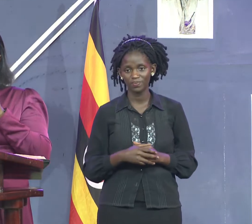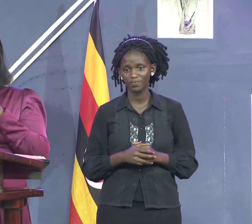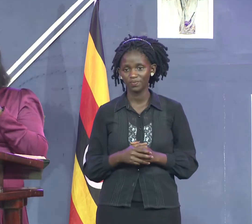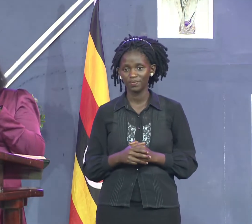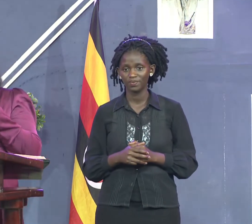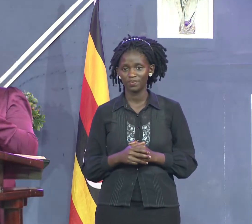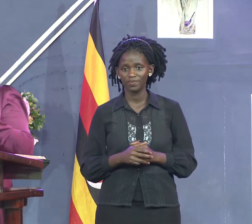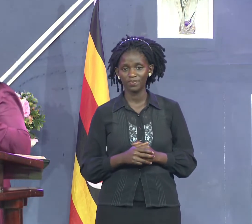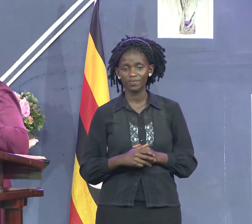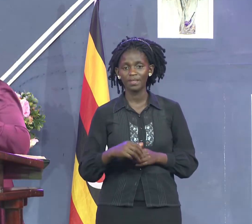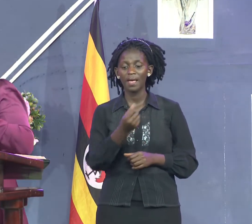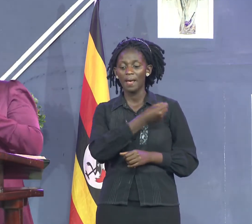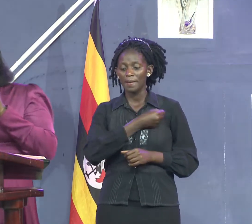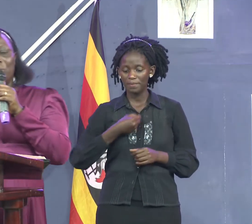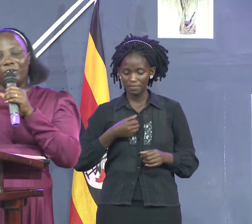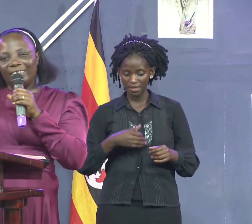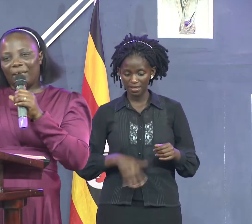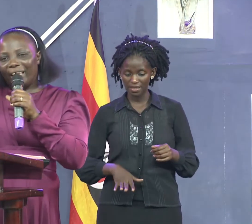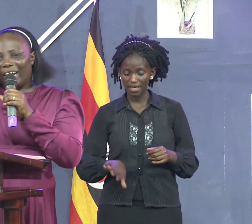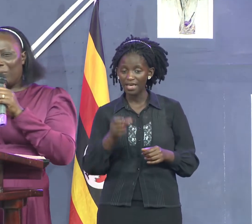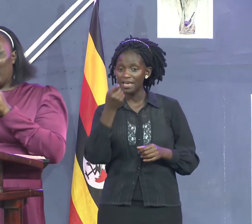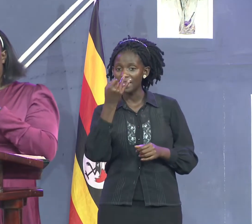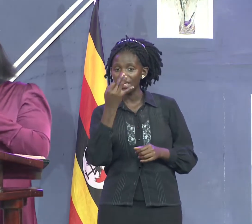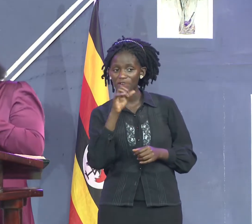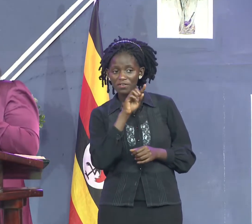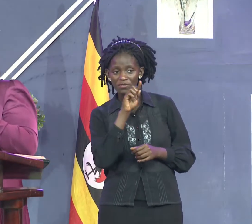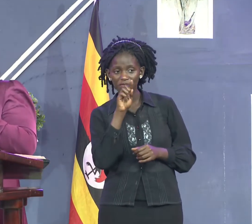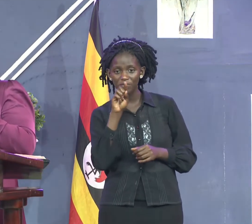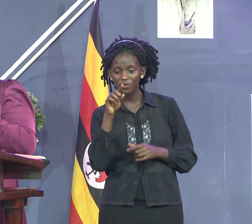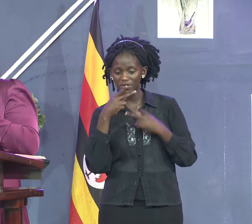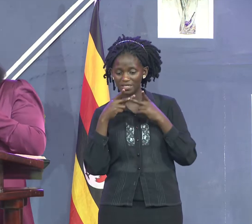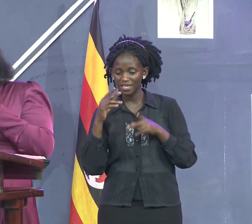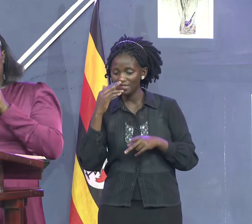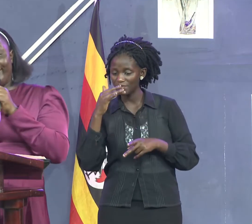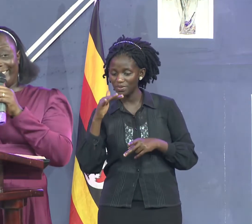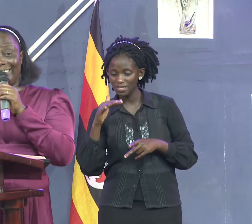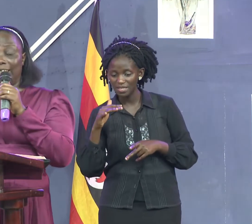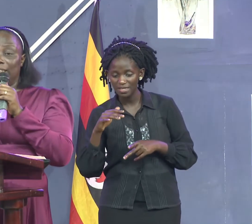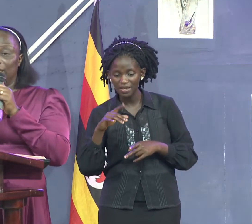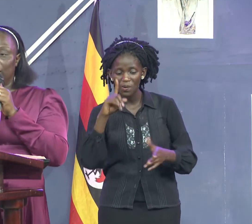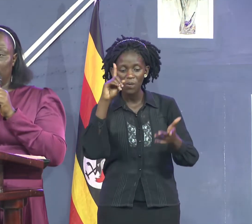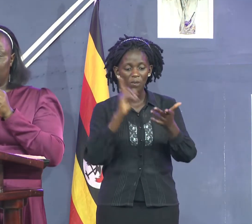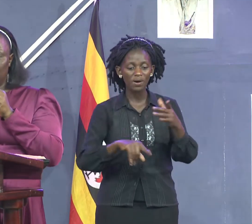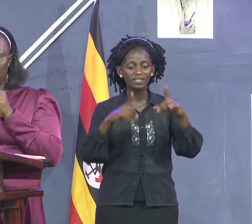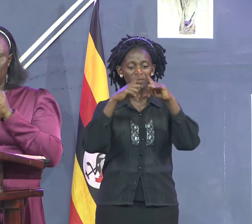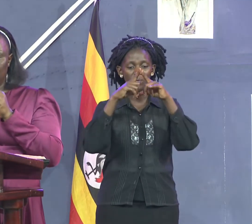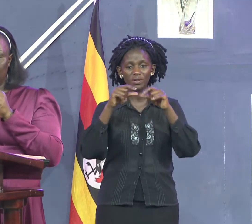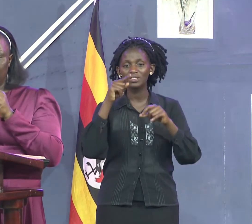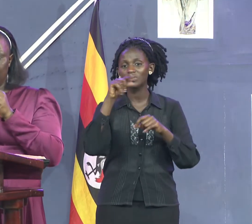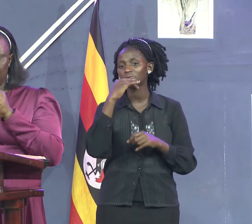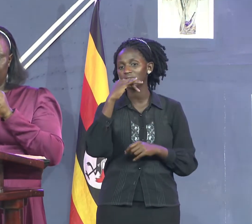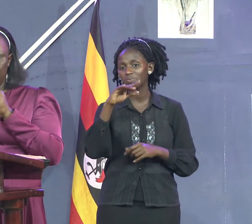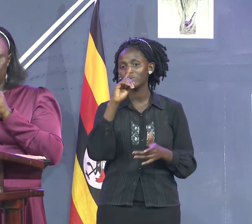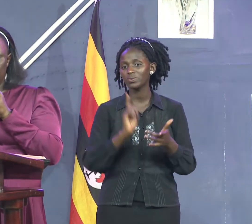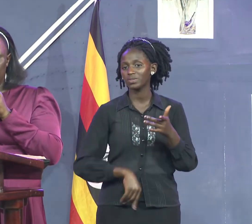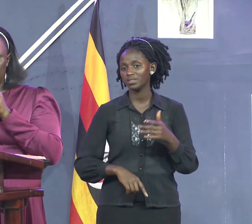wisdom. Mama, gwebo yasa miaka mwako, muvamu chi. Mother, as